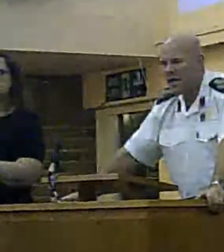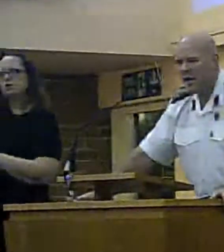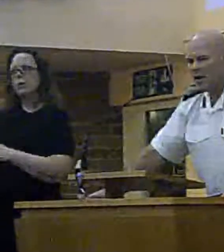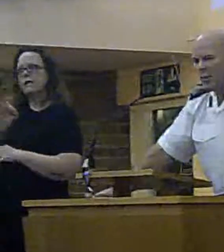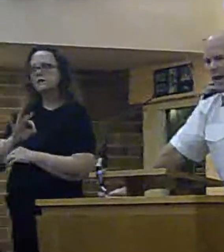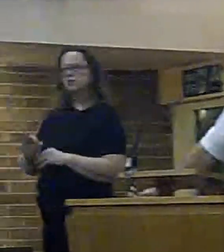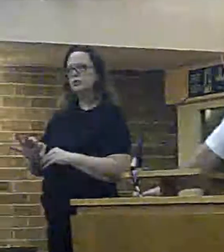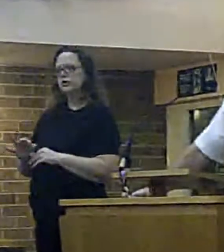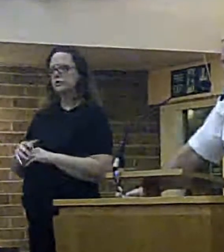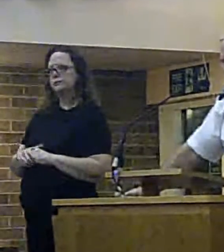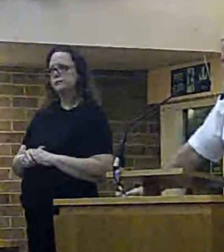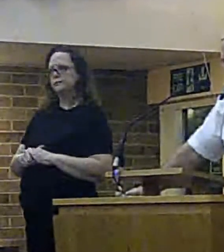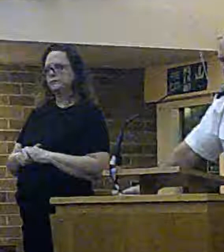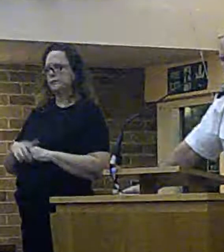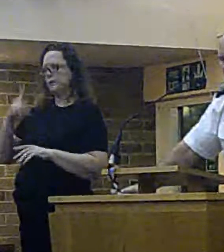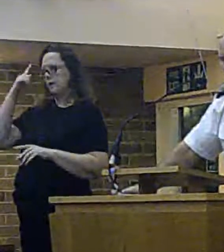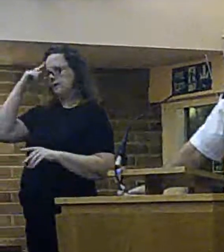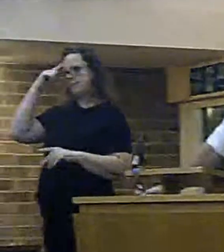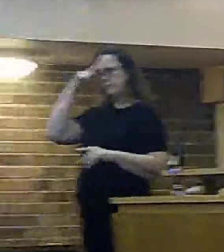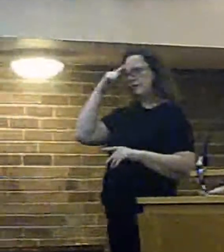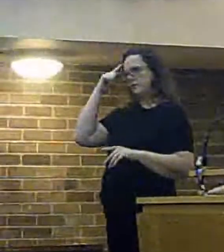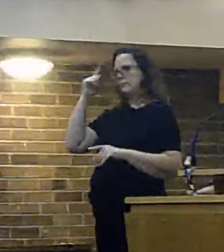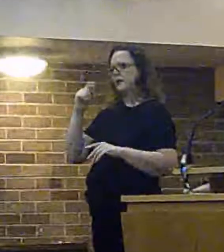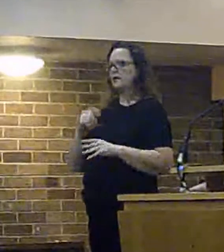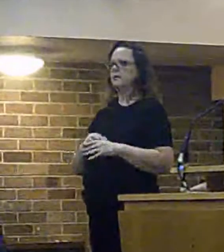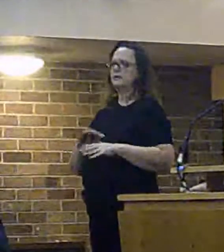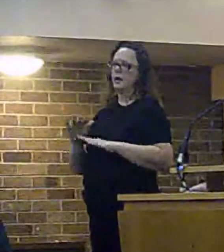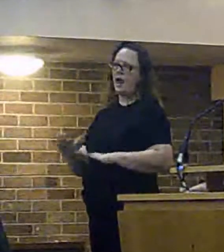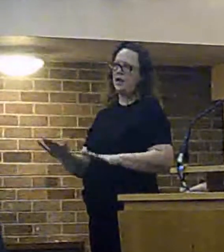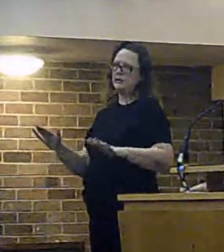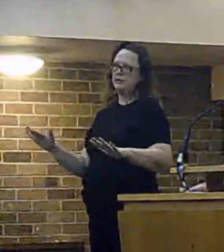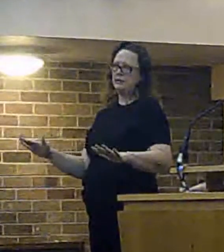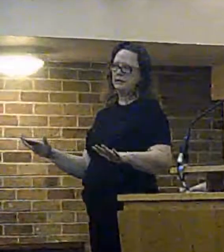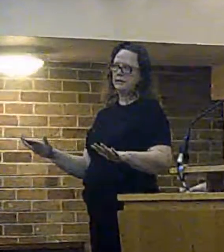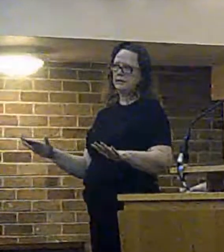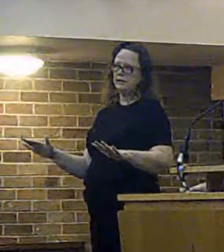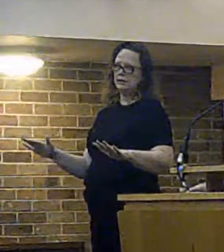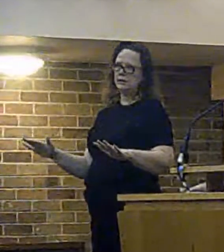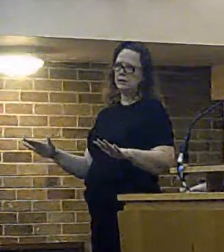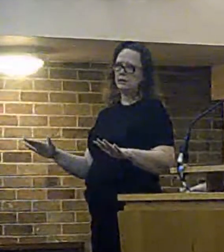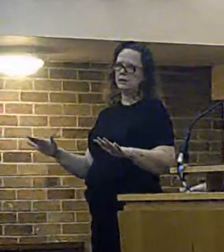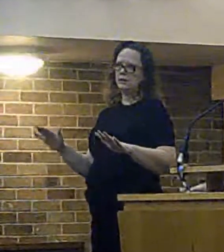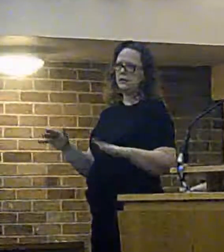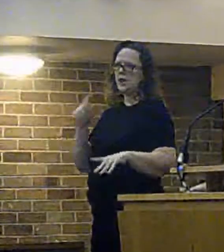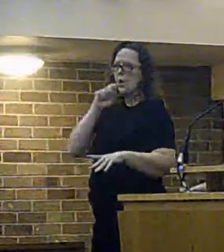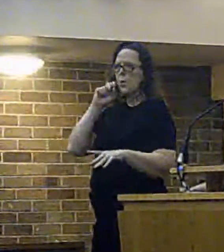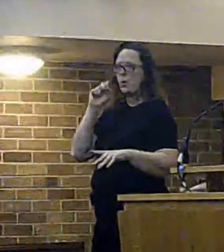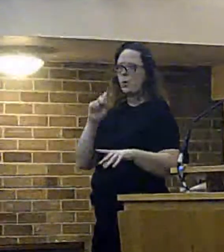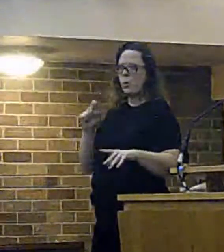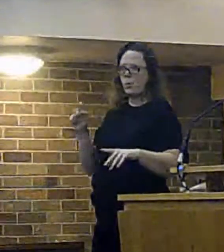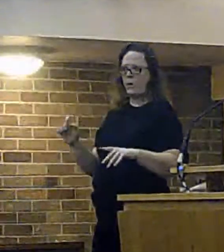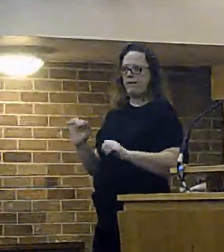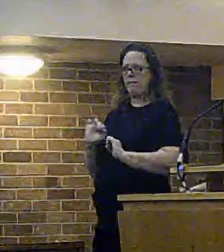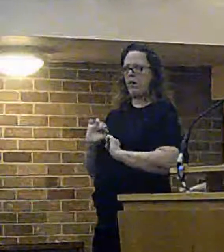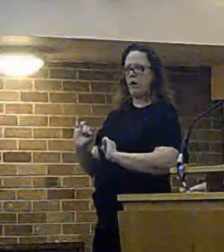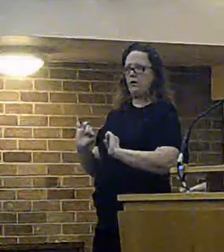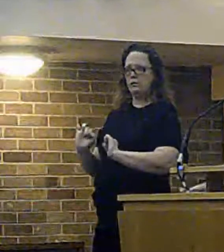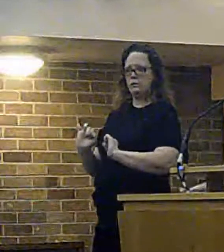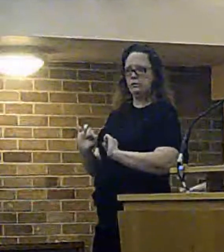In response to the first question, we have considered the land, and the, which is one of the pieces of land in Whittle's ownership.